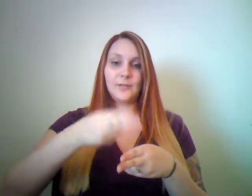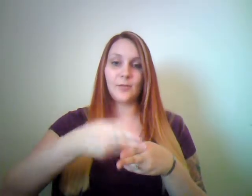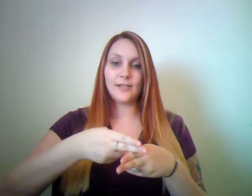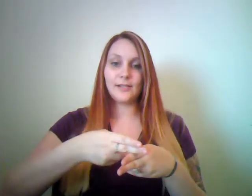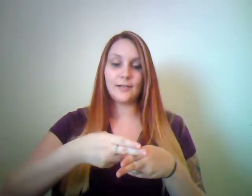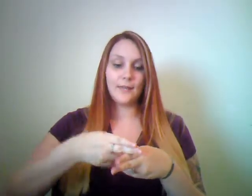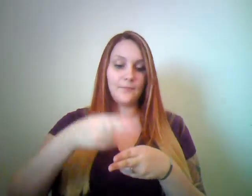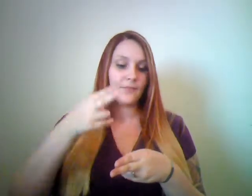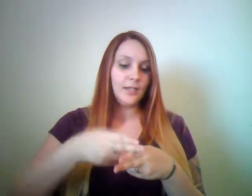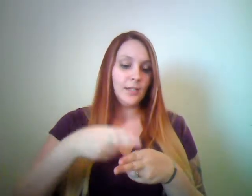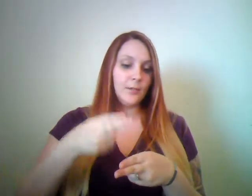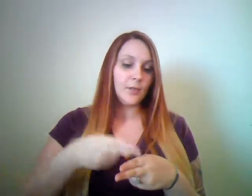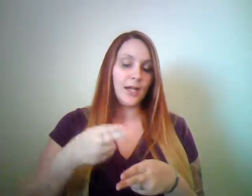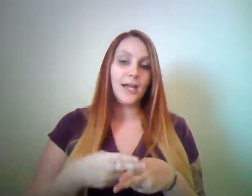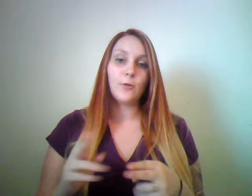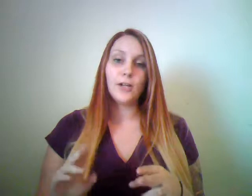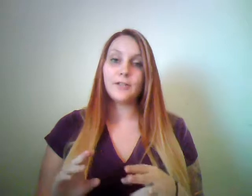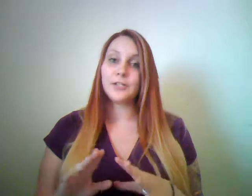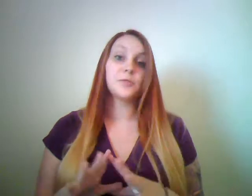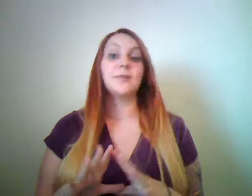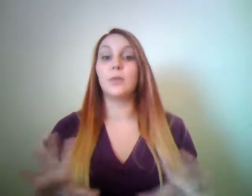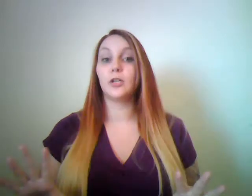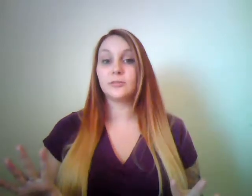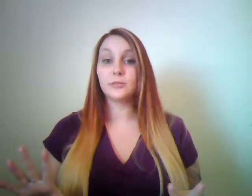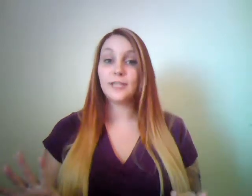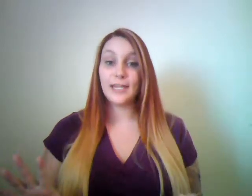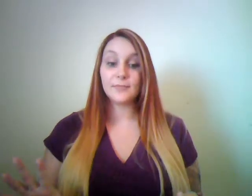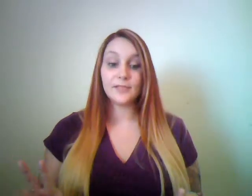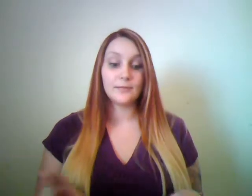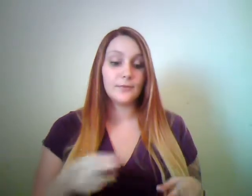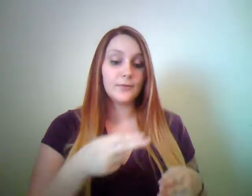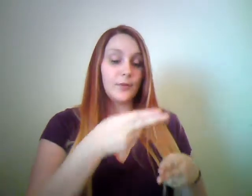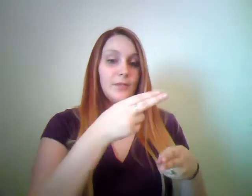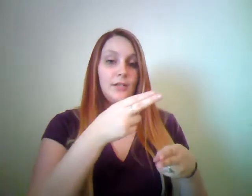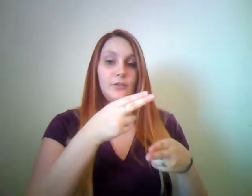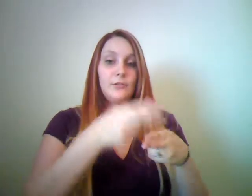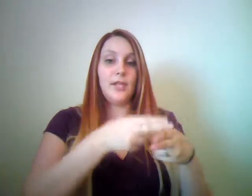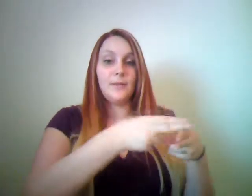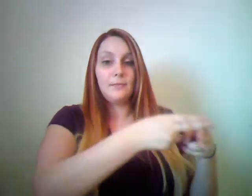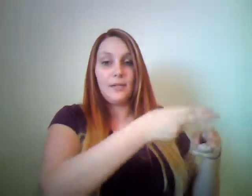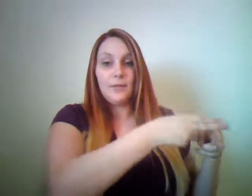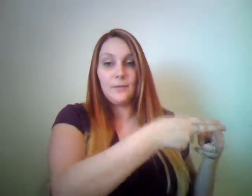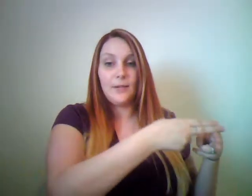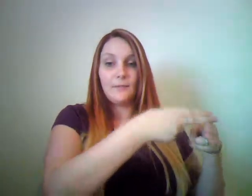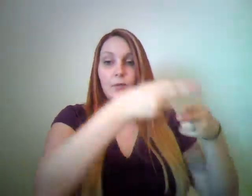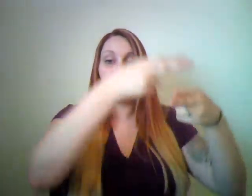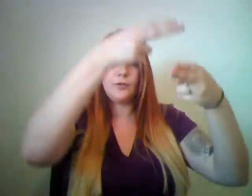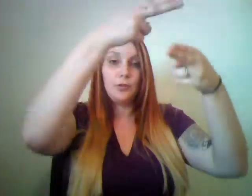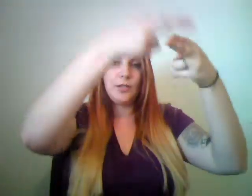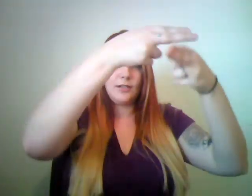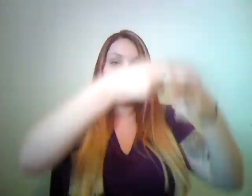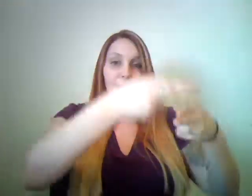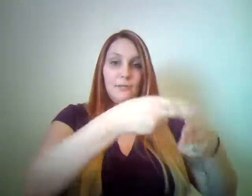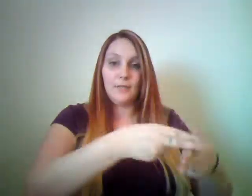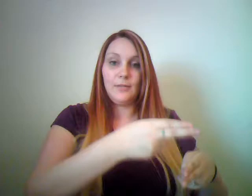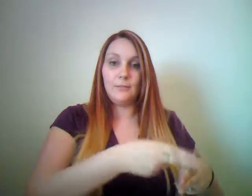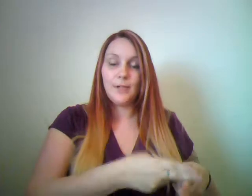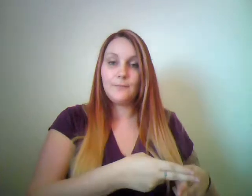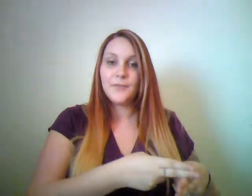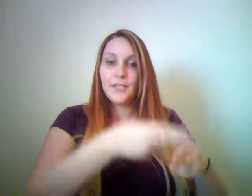twice, okay? But I want there to be multiple names. So I'm going to do name, name, name, name, name. Or if you want name, name, name, name, name.